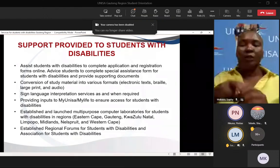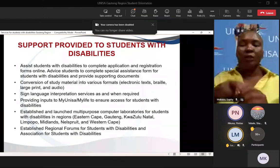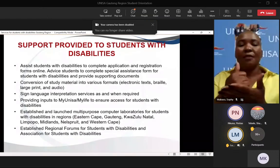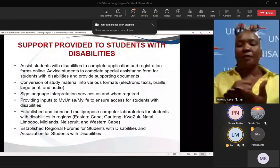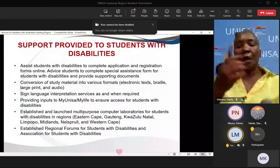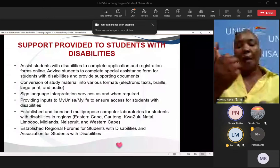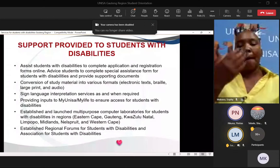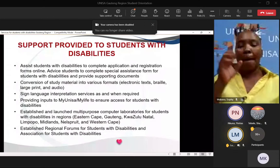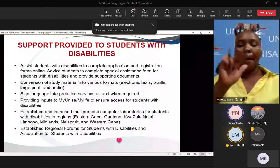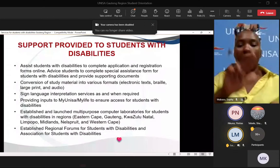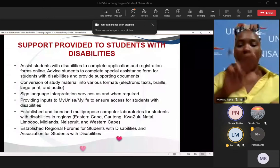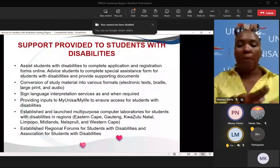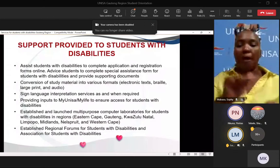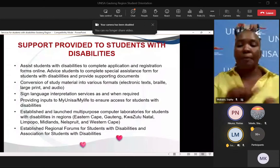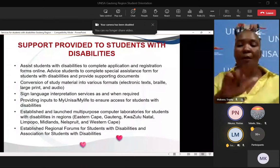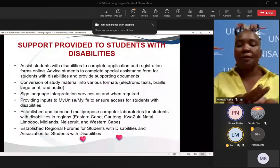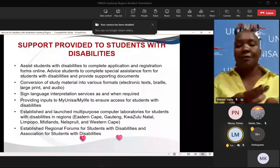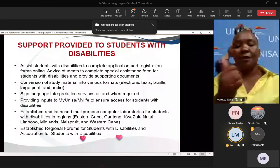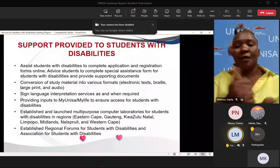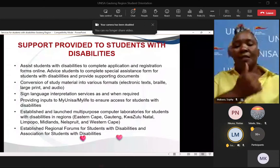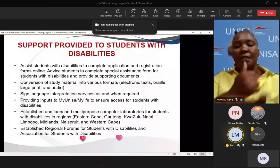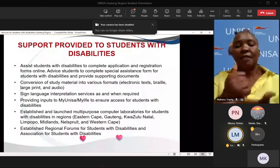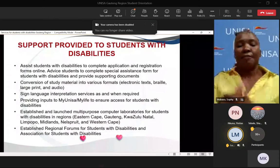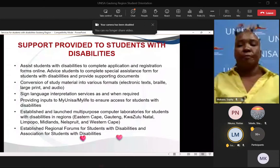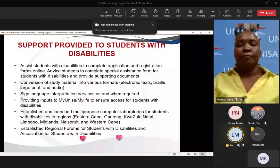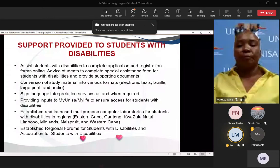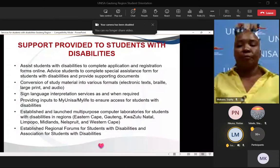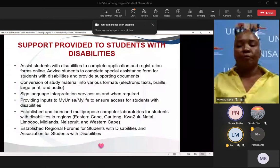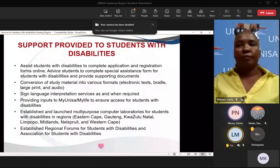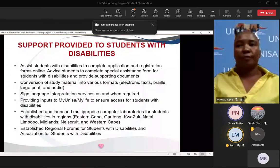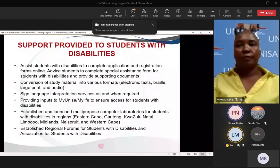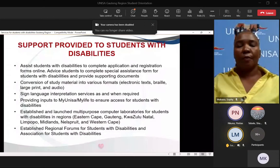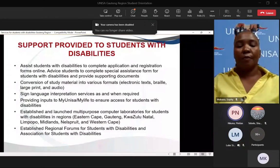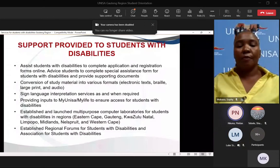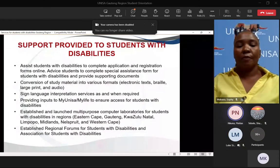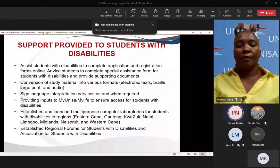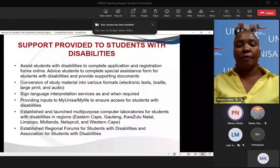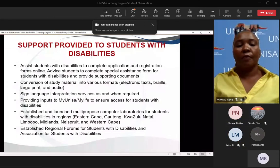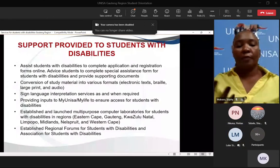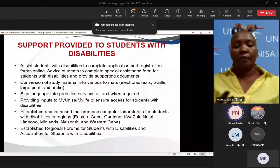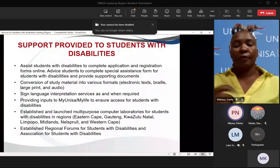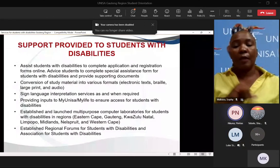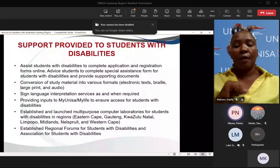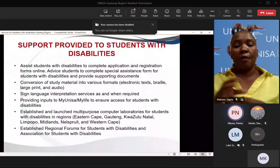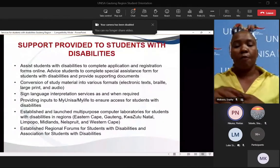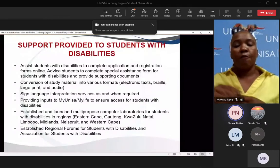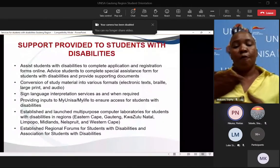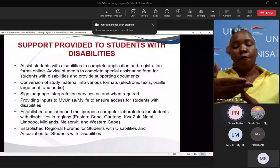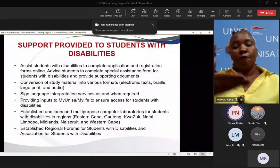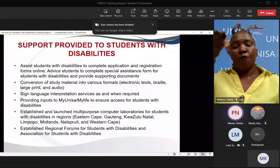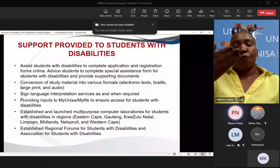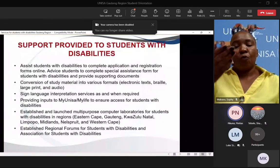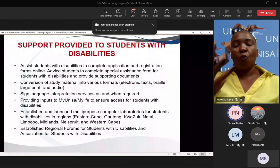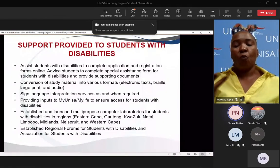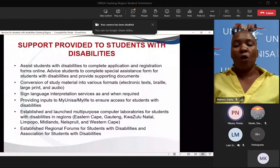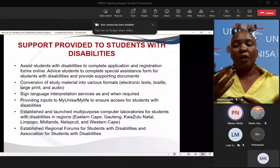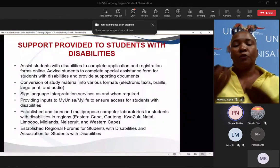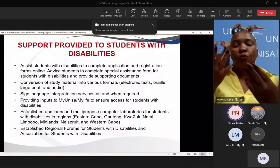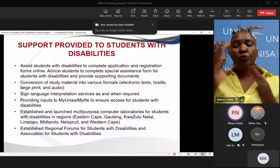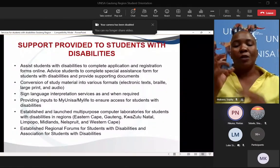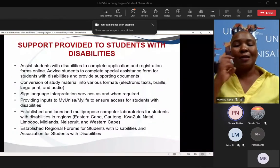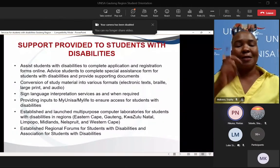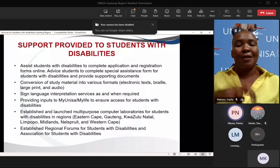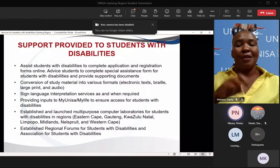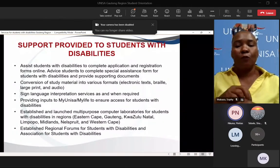of application and registration um colleagues we have one page form whereby the student needs to complete